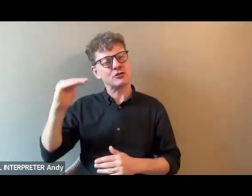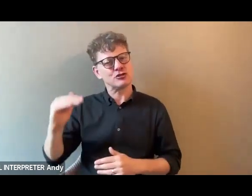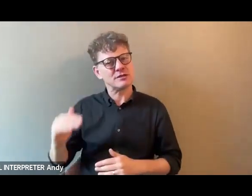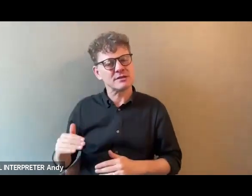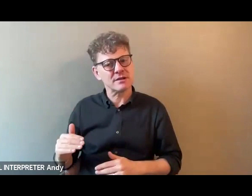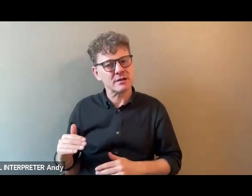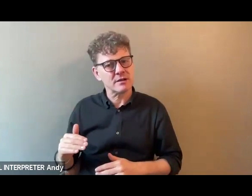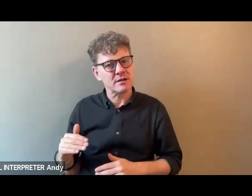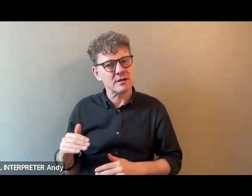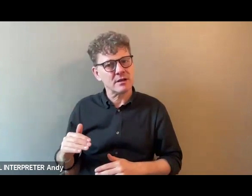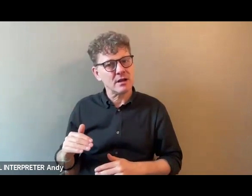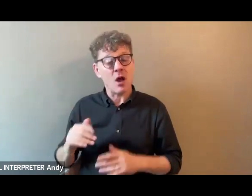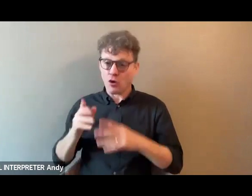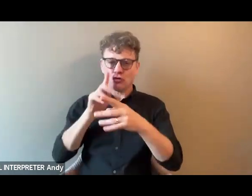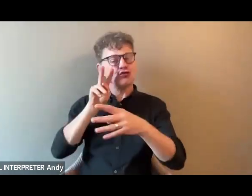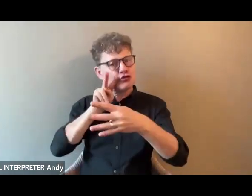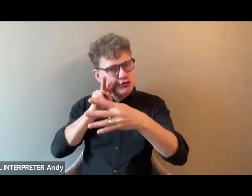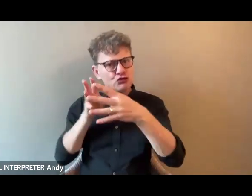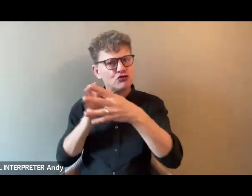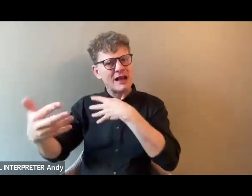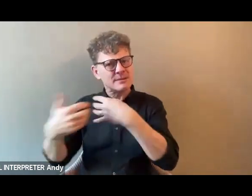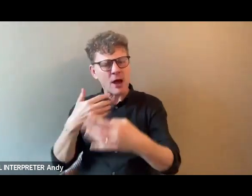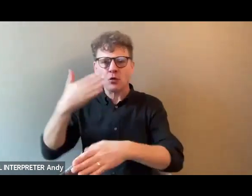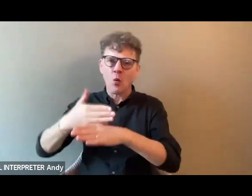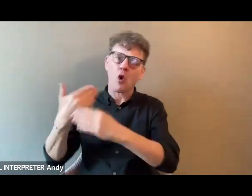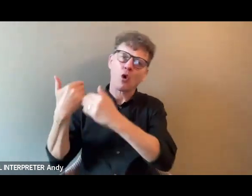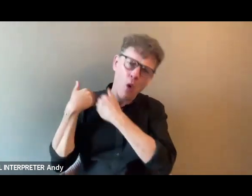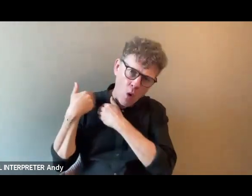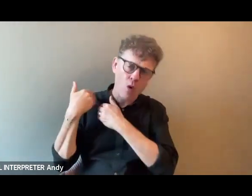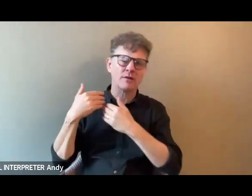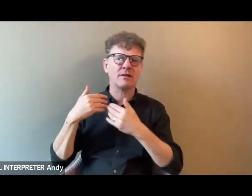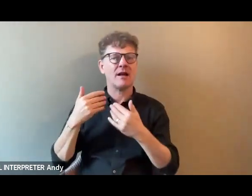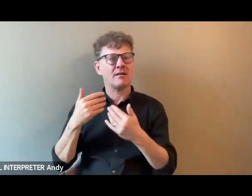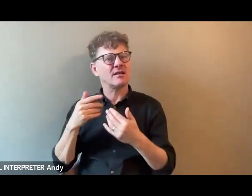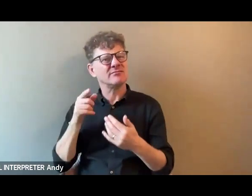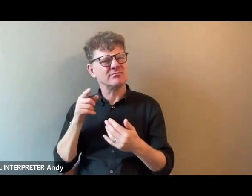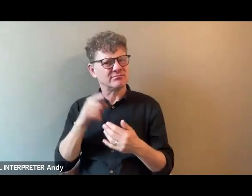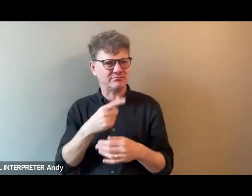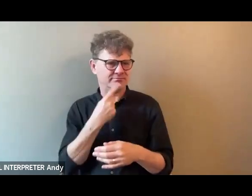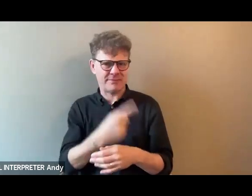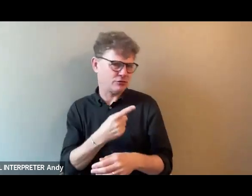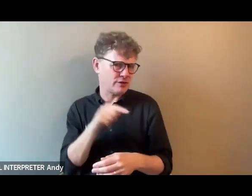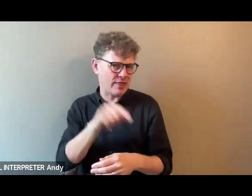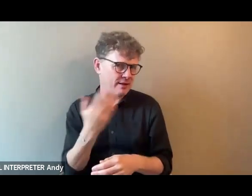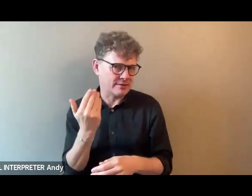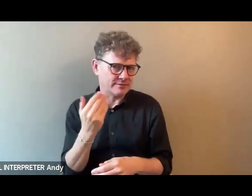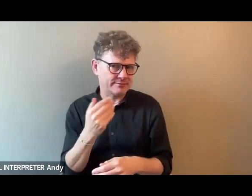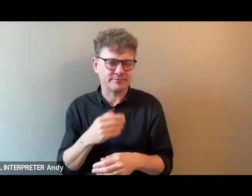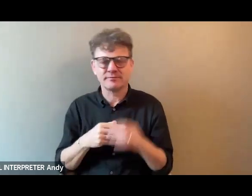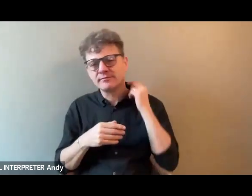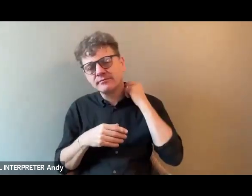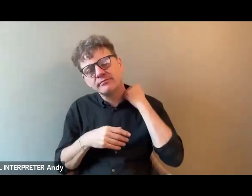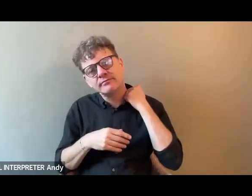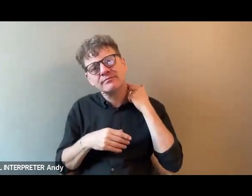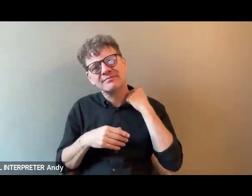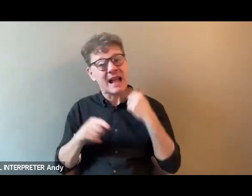transparent workload allocation. I think Yetunde mentioned something about that as well. And